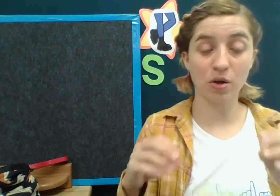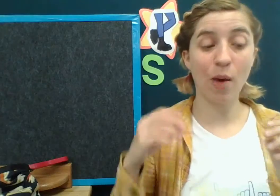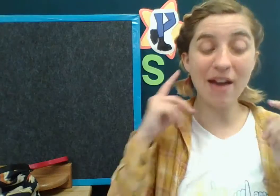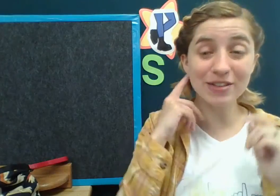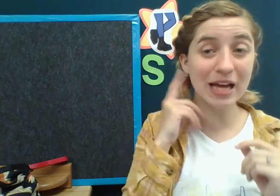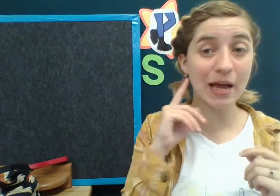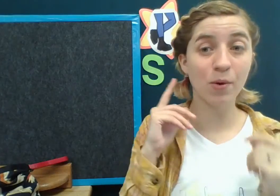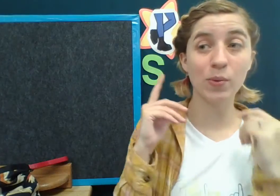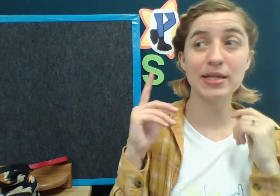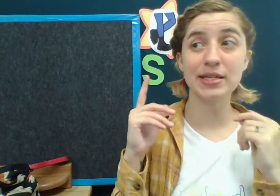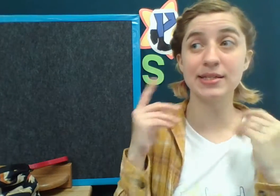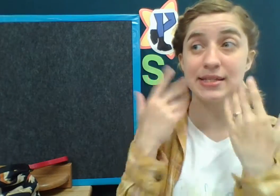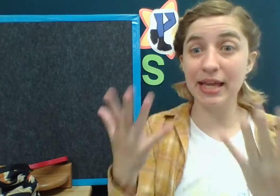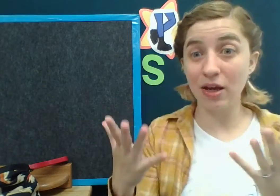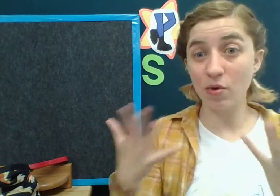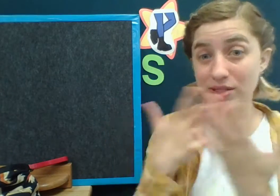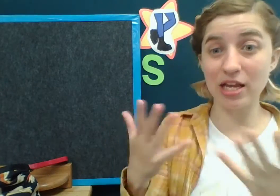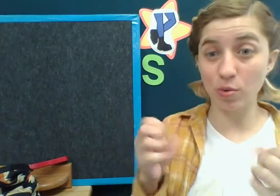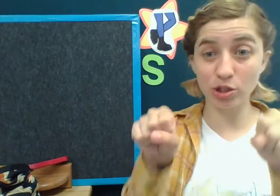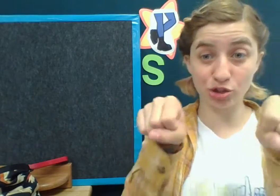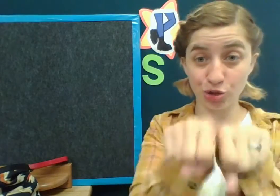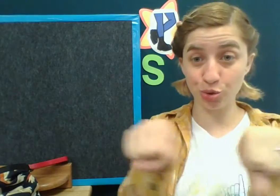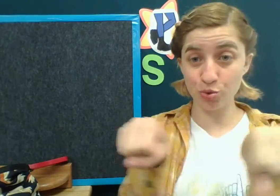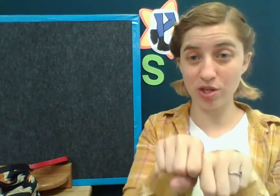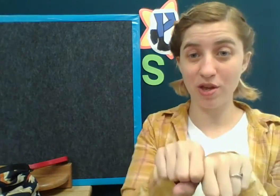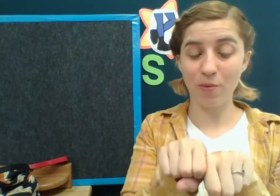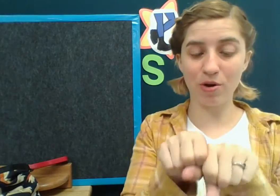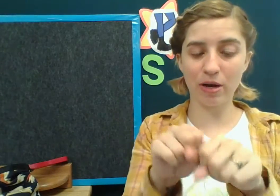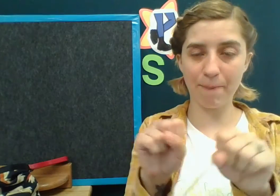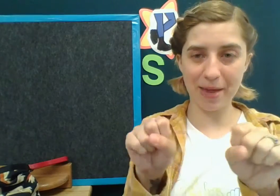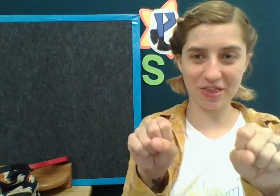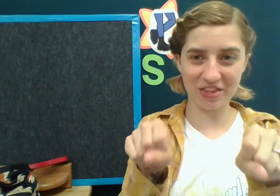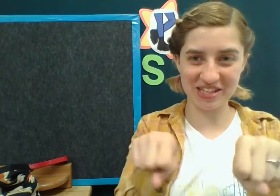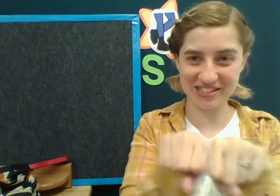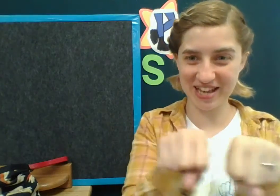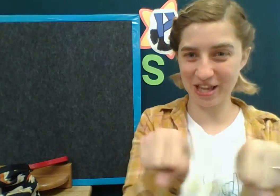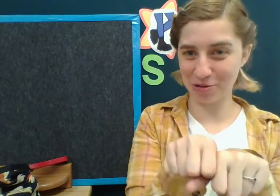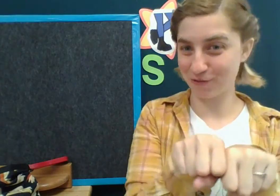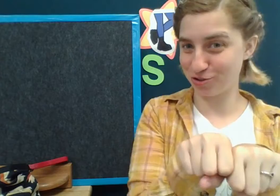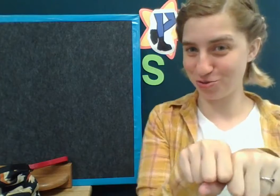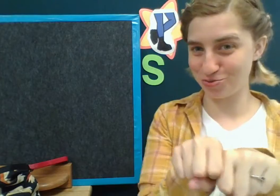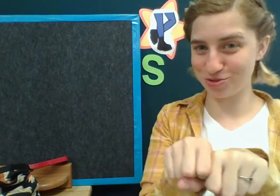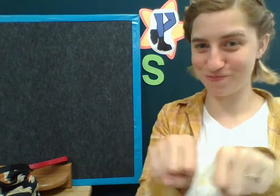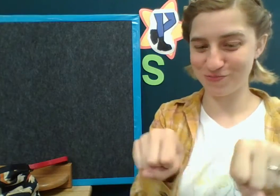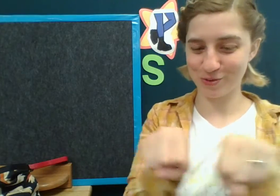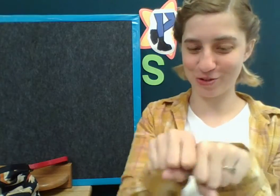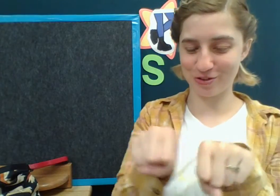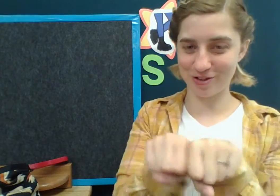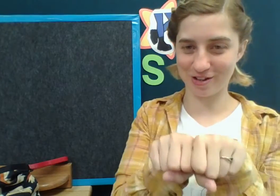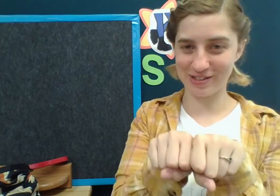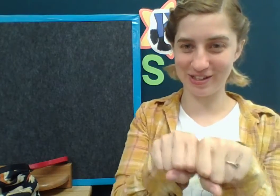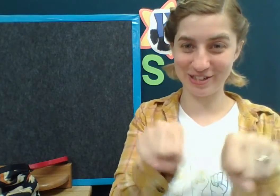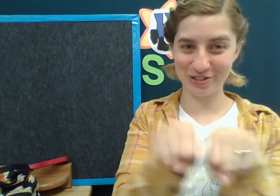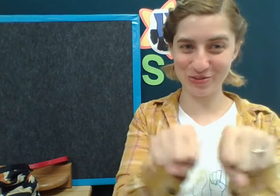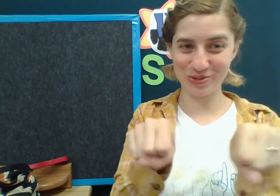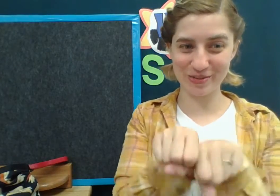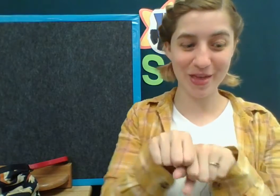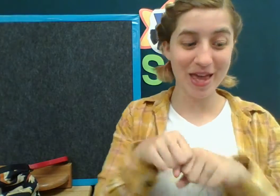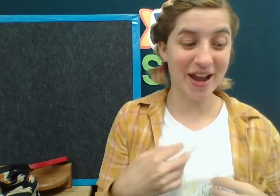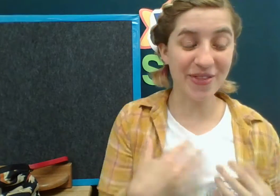So every time we sing or say the word shoes, we're gonna make the sign language for shoes with your knuckles here, shoes. Now